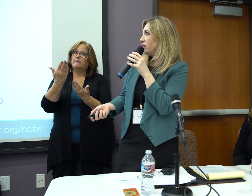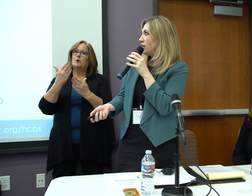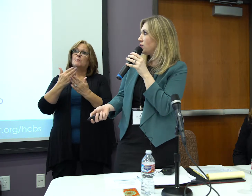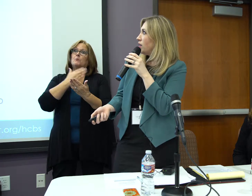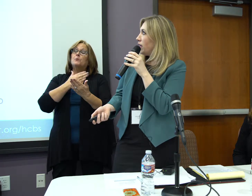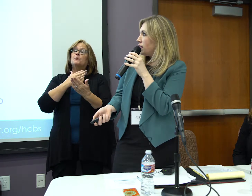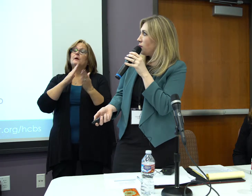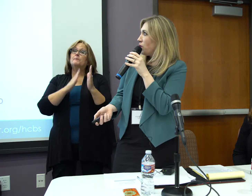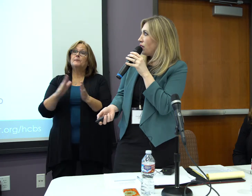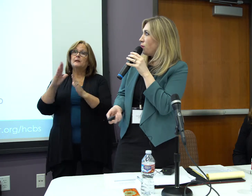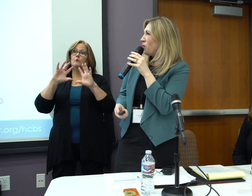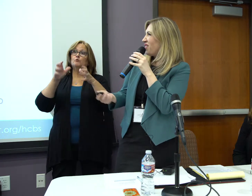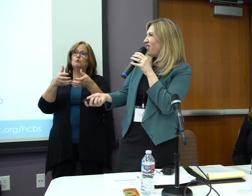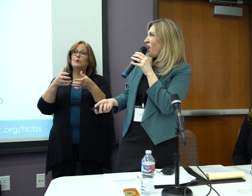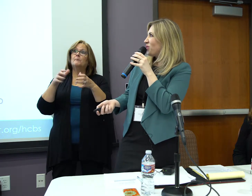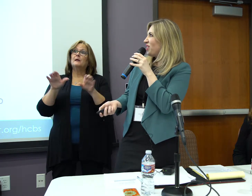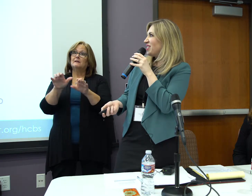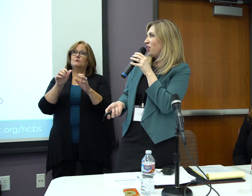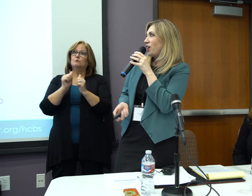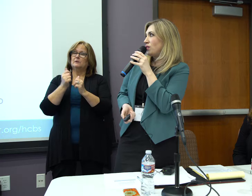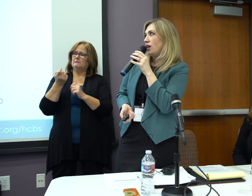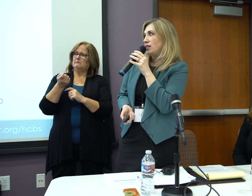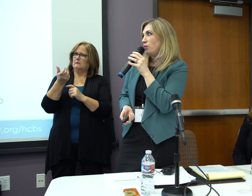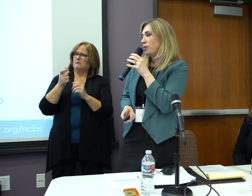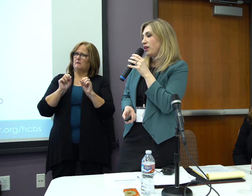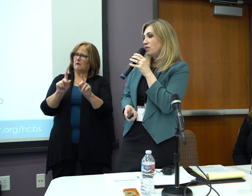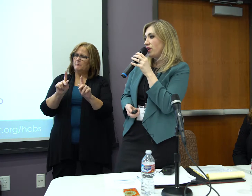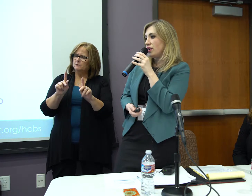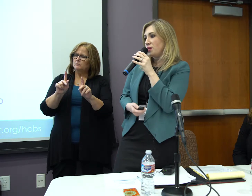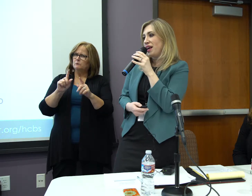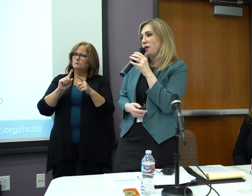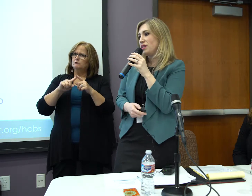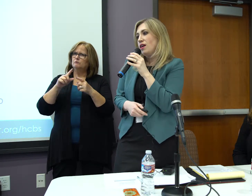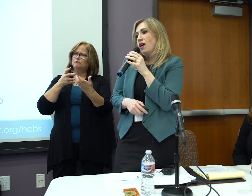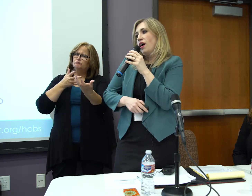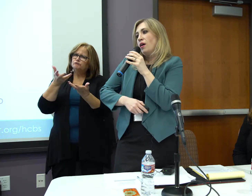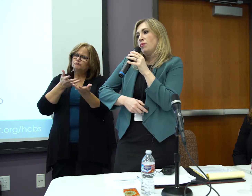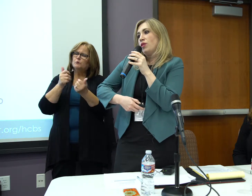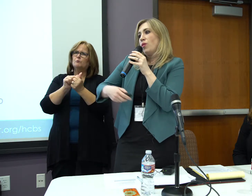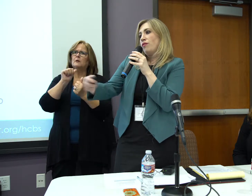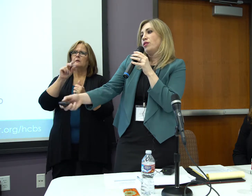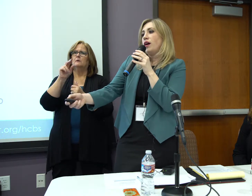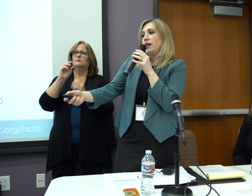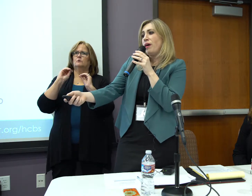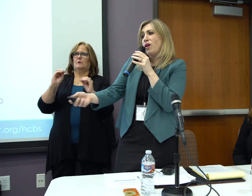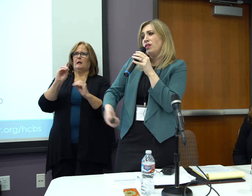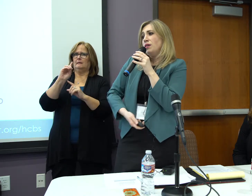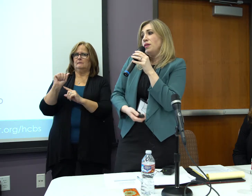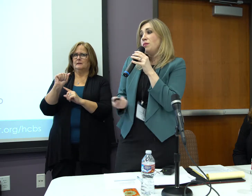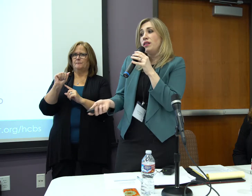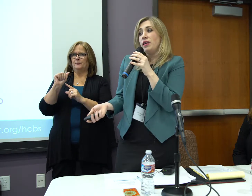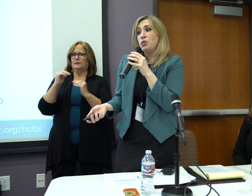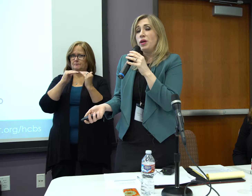group activities in the community, but with little opportunity to interact with non-disabled peers. So I think sometimes, if we're talking